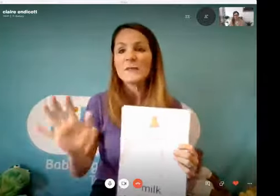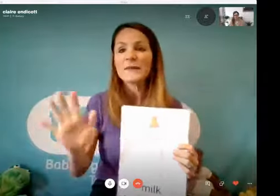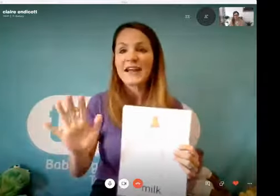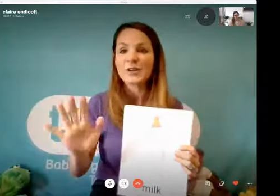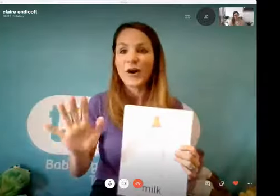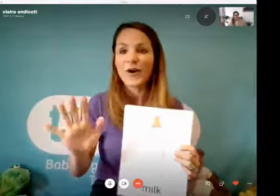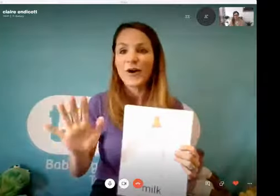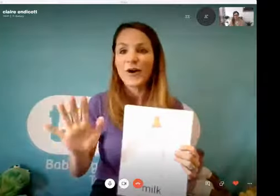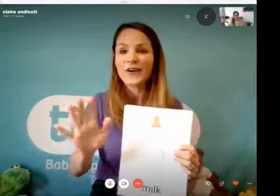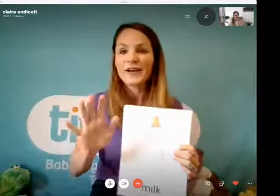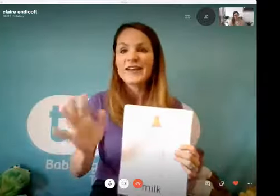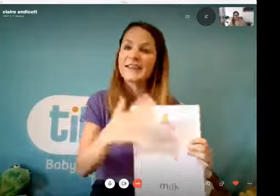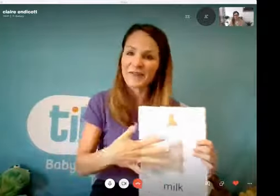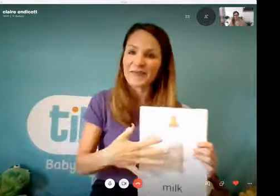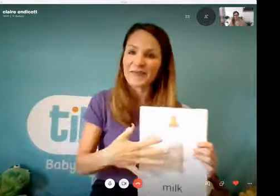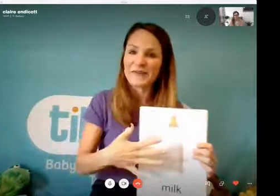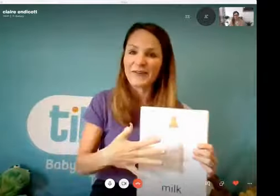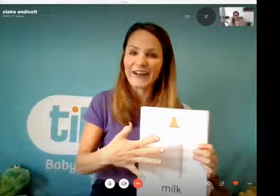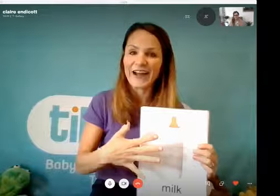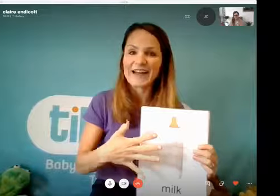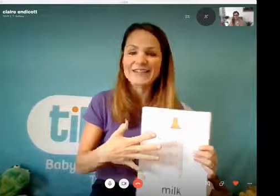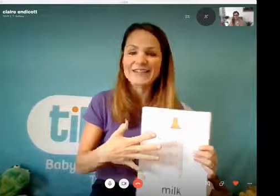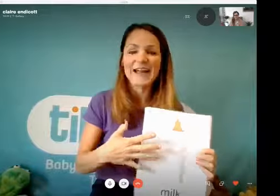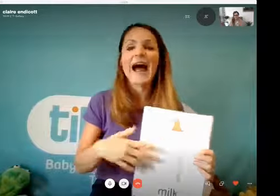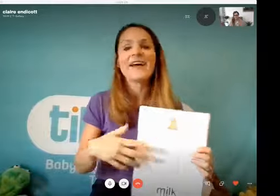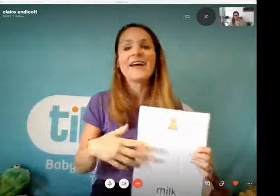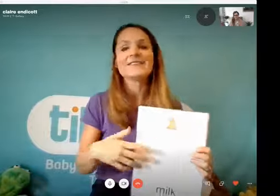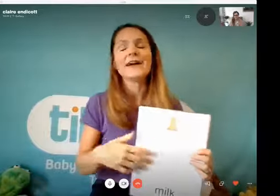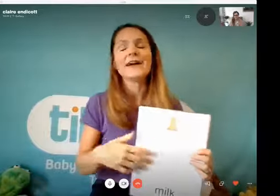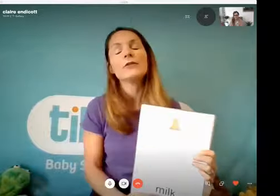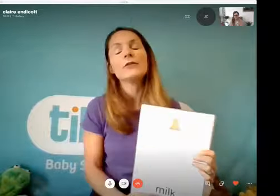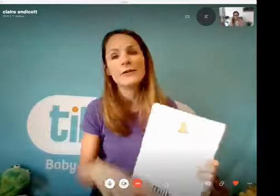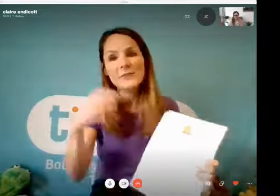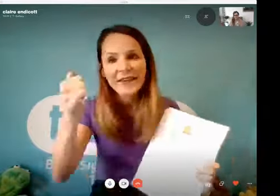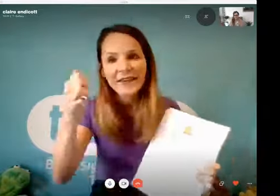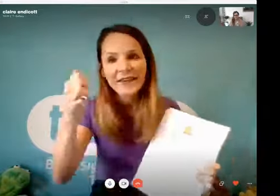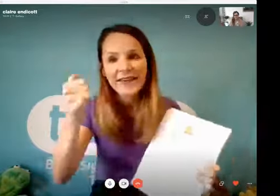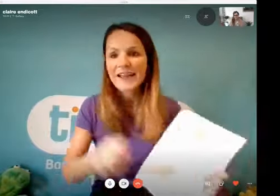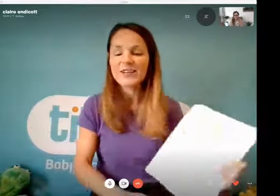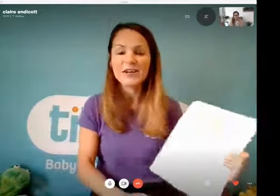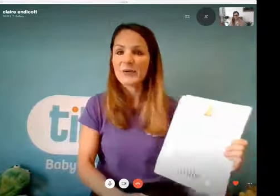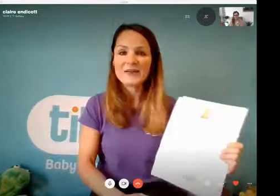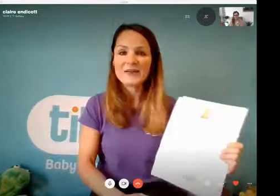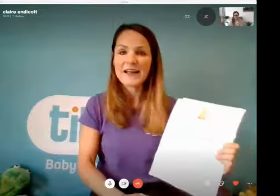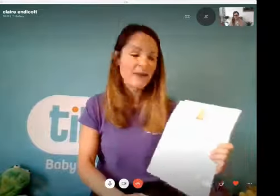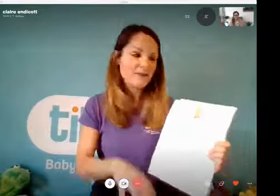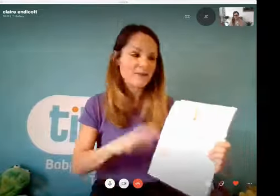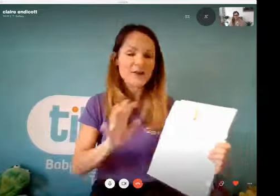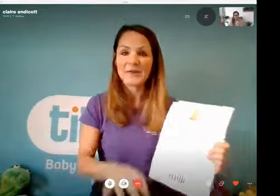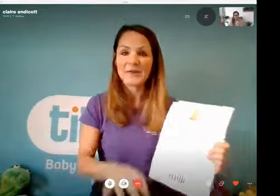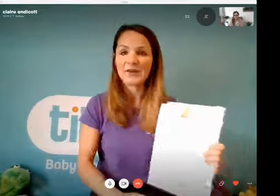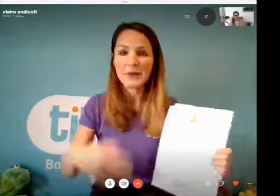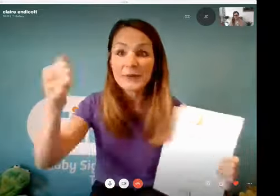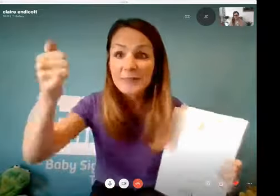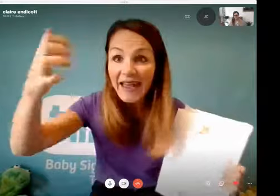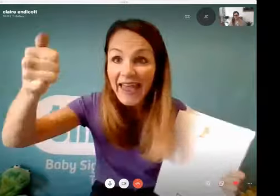off, then give them the milk first and then say, oh, milk. You don't want to be them screaming and you'll be like, milk.